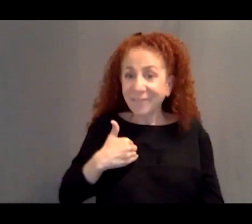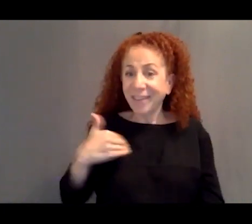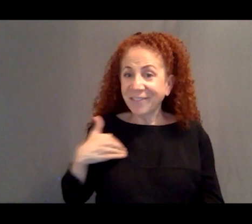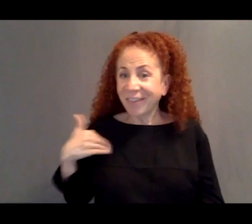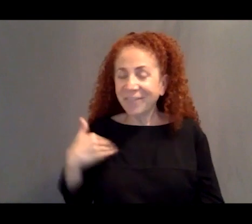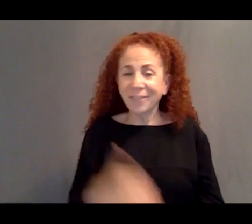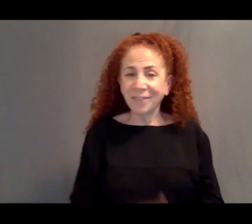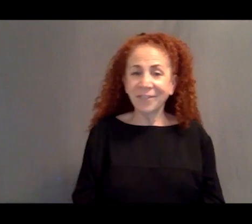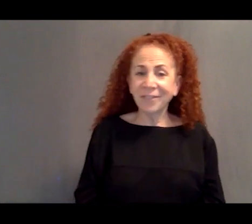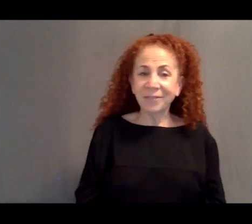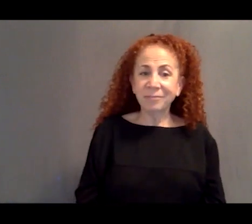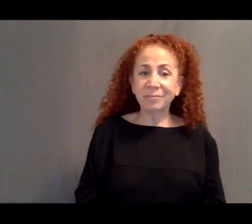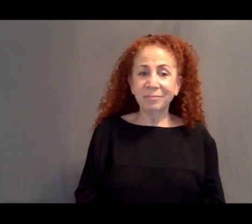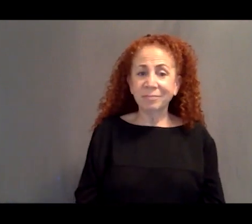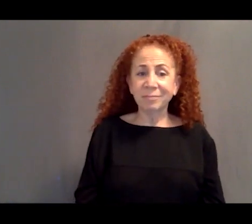who